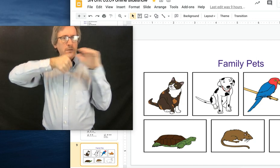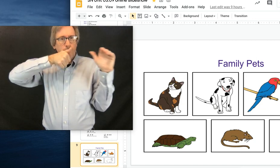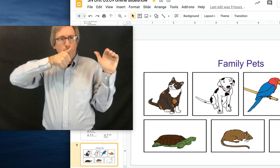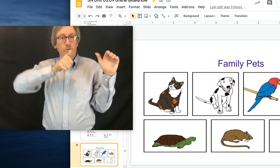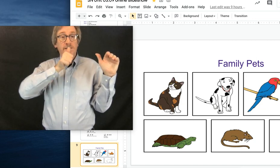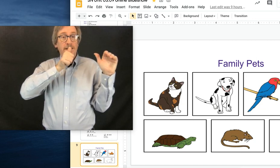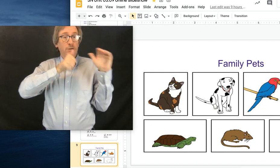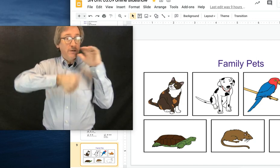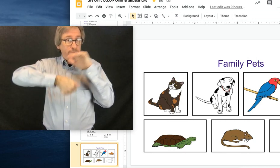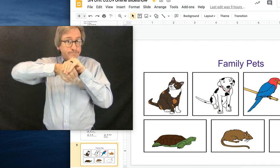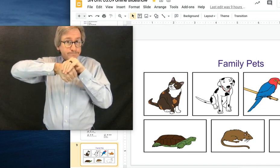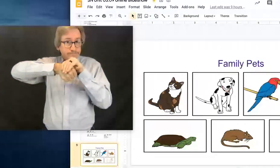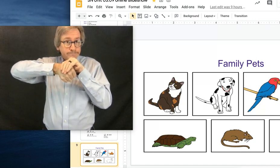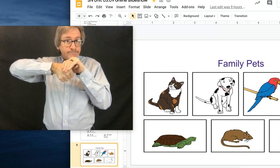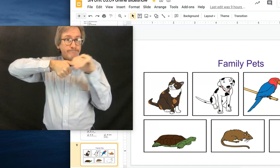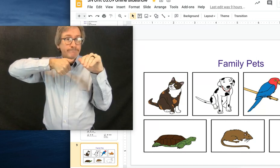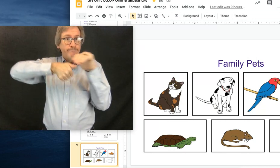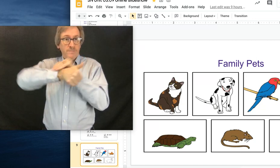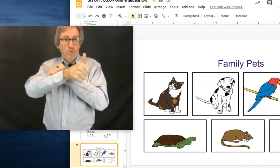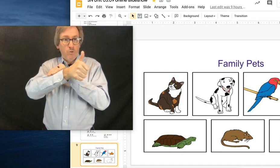hide or secret.